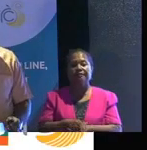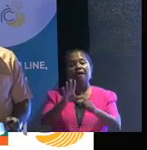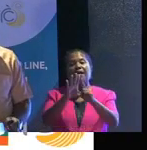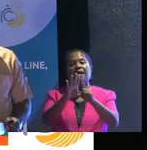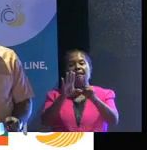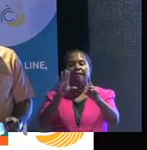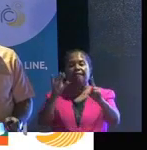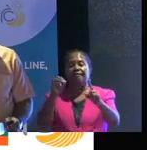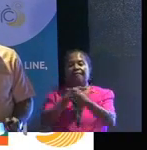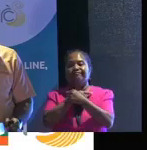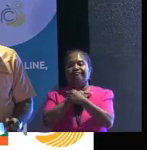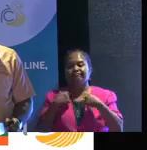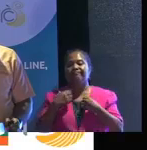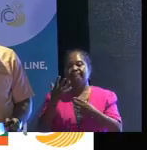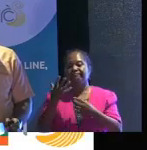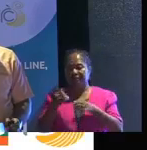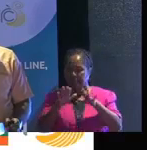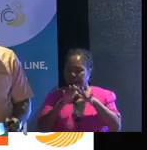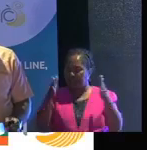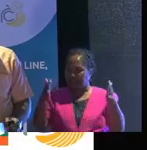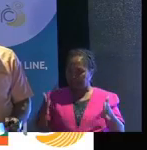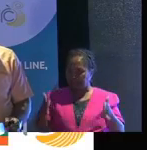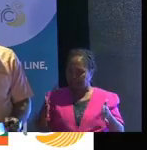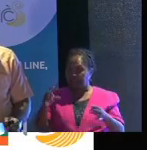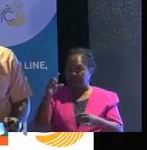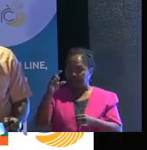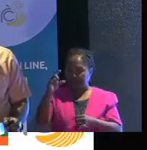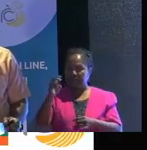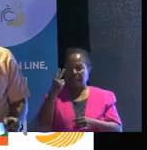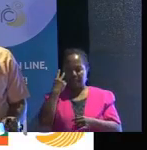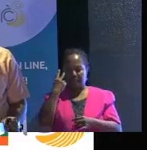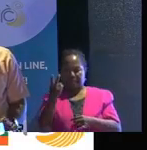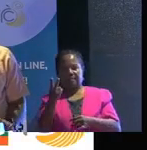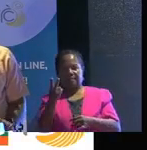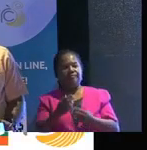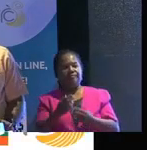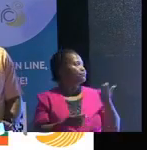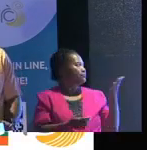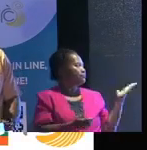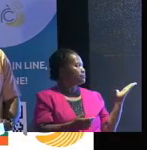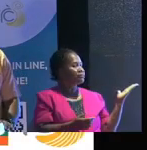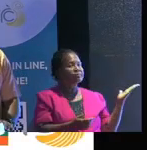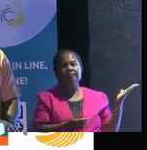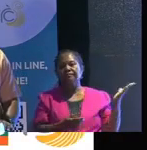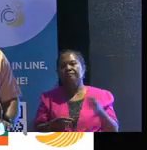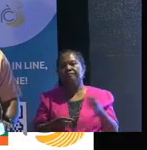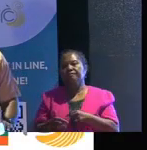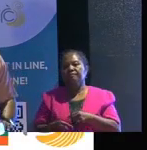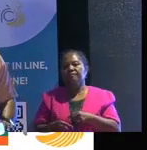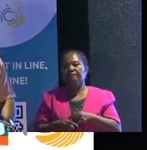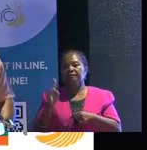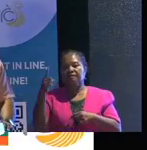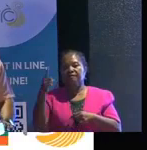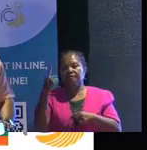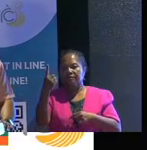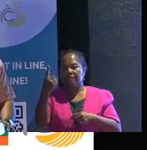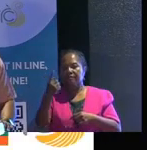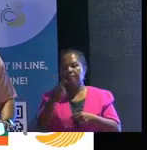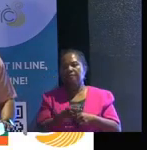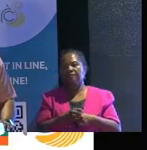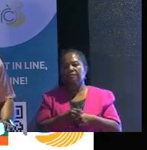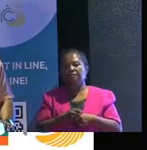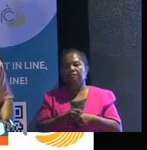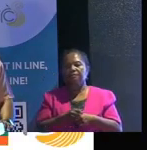example, the table C, it's column 1, non-resident taxpayers. Column